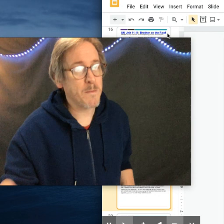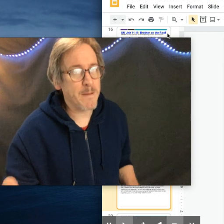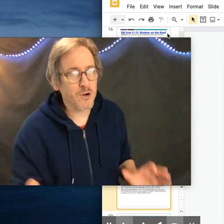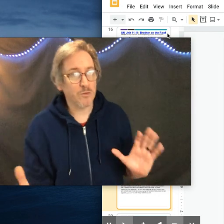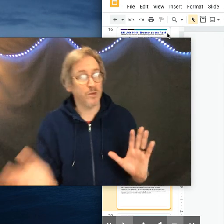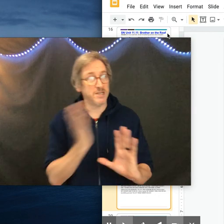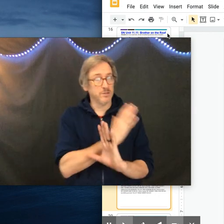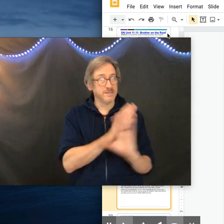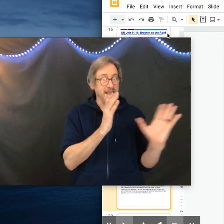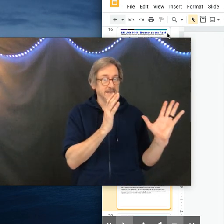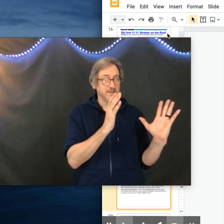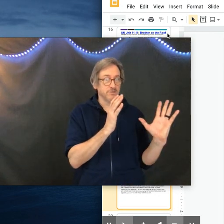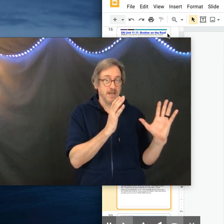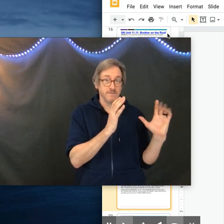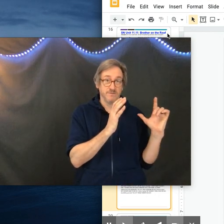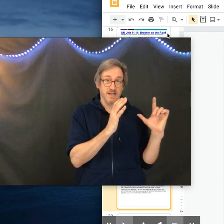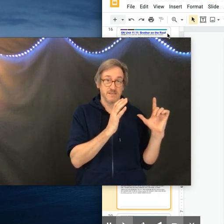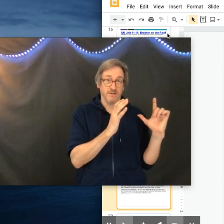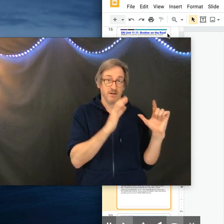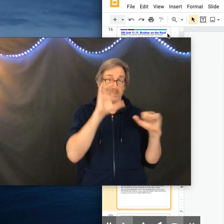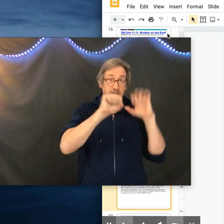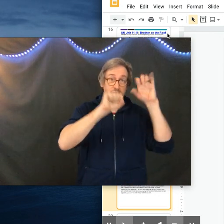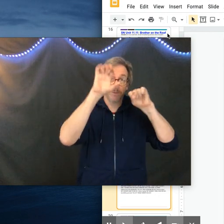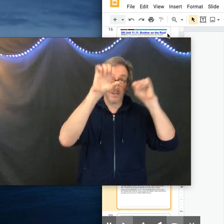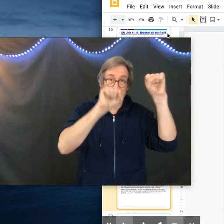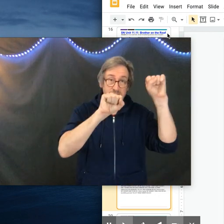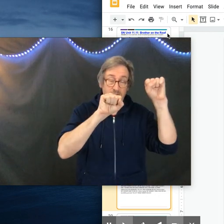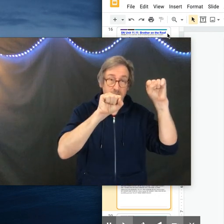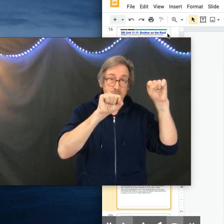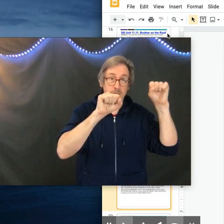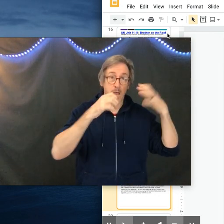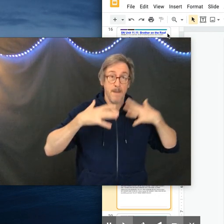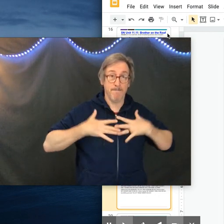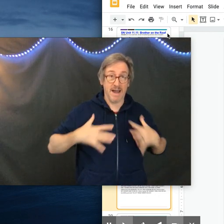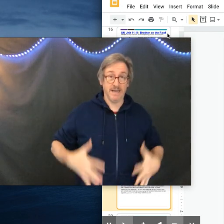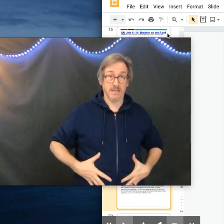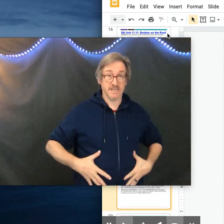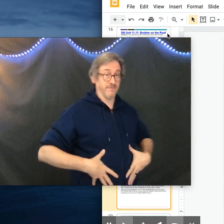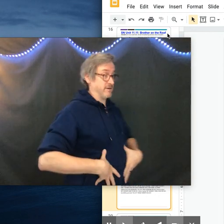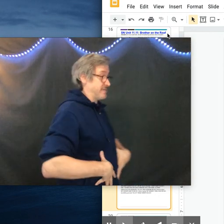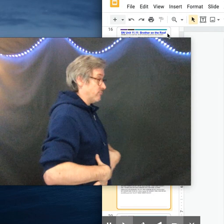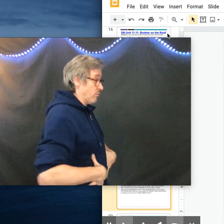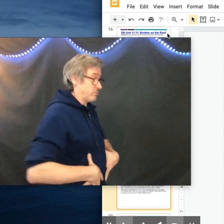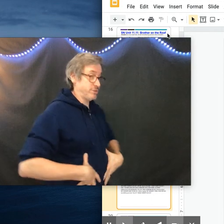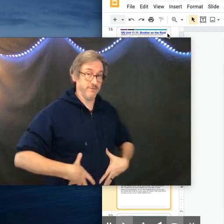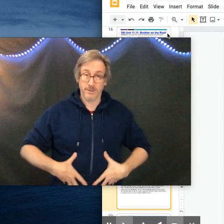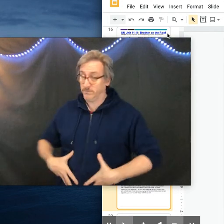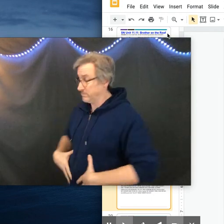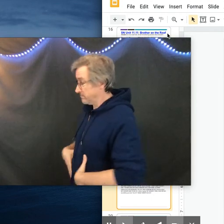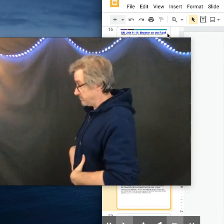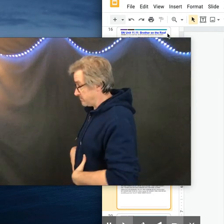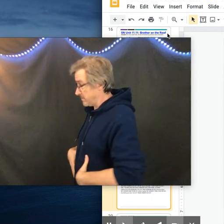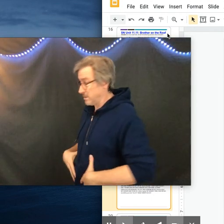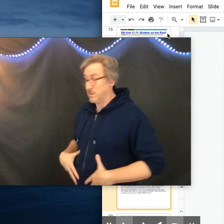So remember, we did those 8 different types of classifiers. Instrument classifiers, body classifiers, that roll